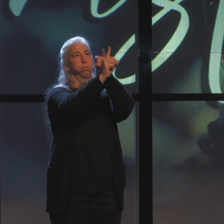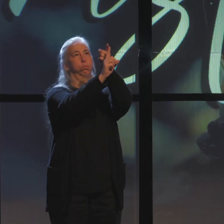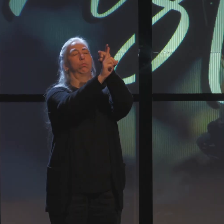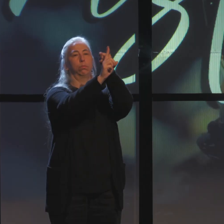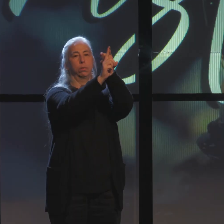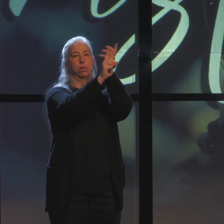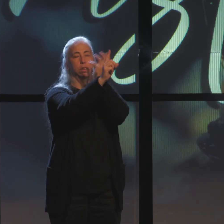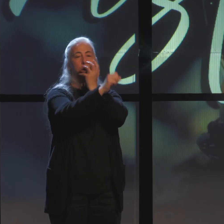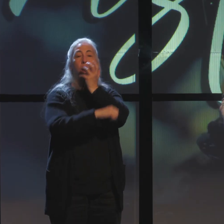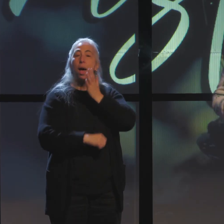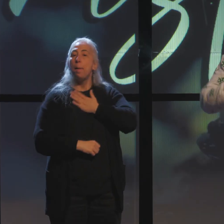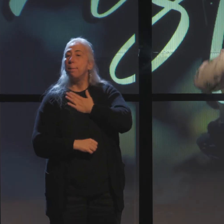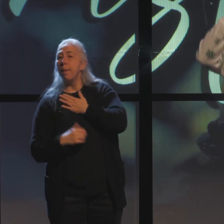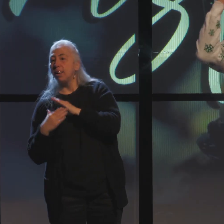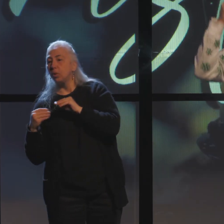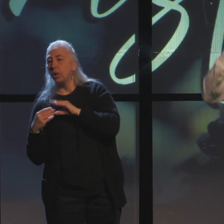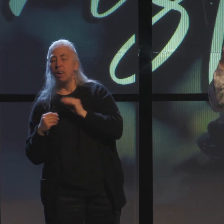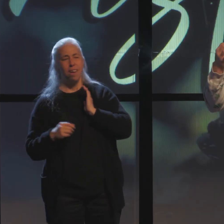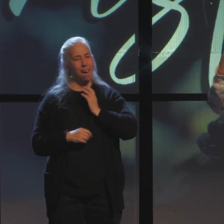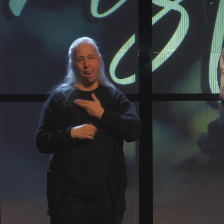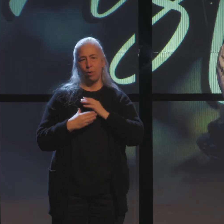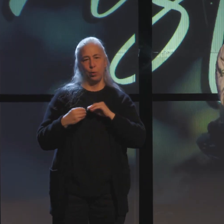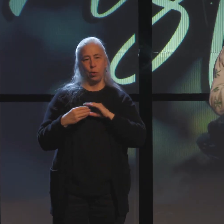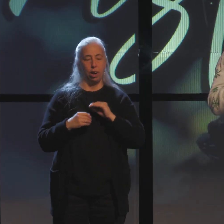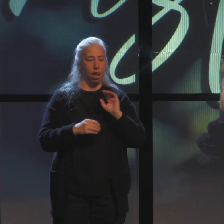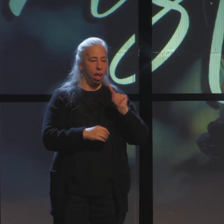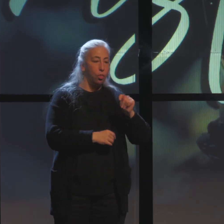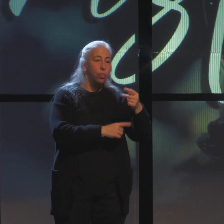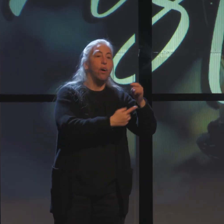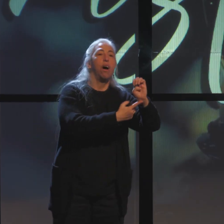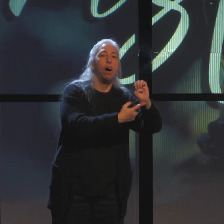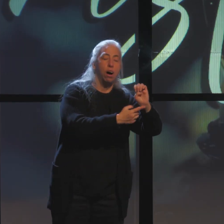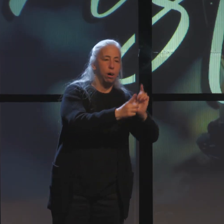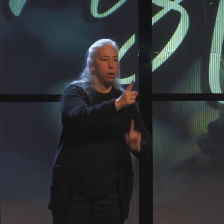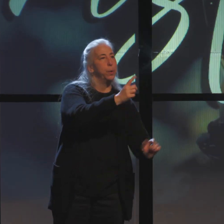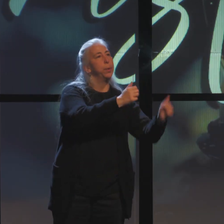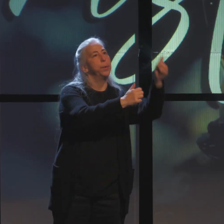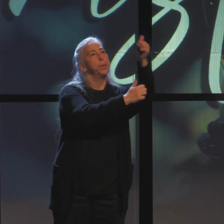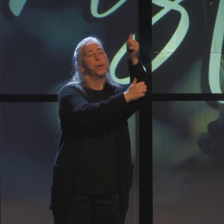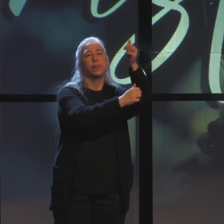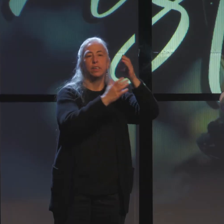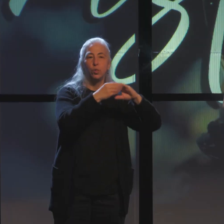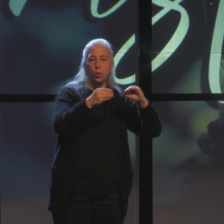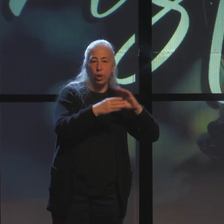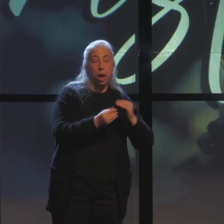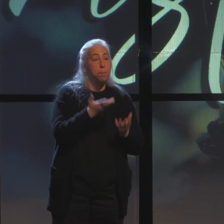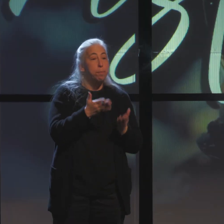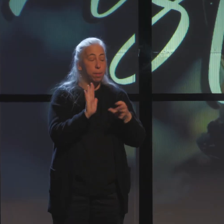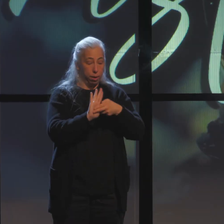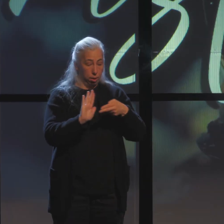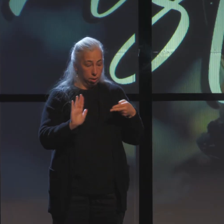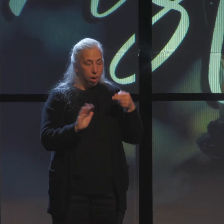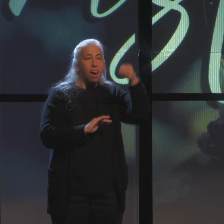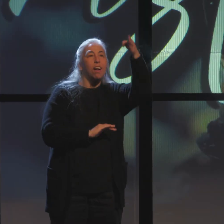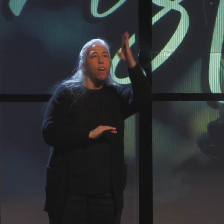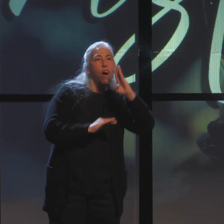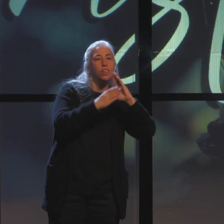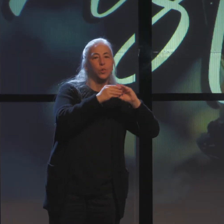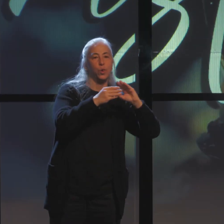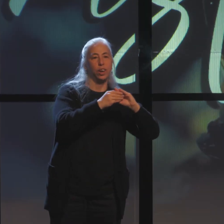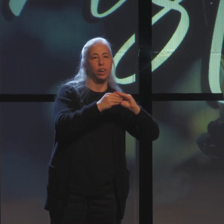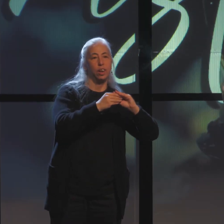It's not just my story, it's not our story, it's the story. We all inhabit, exhibit, and we might call this God's story. And for people of faith, people of our